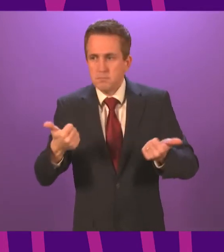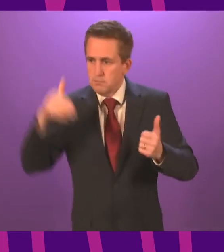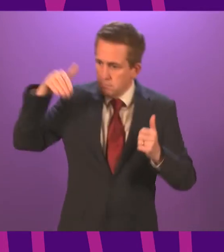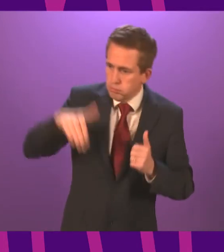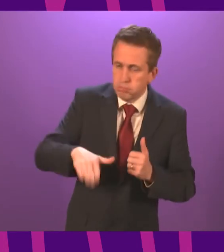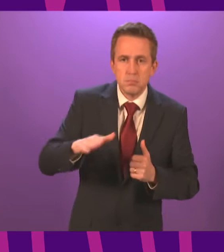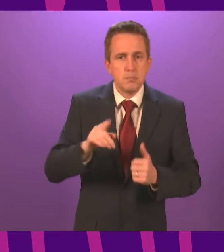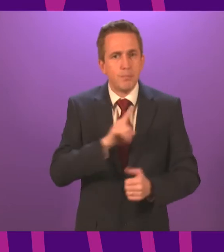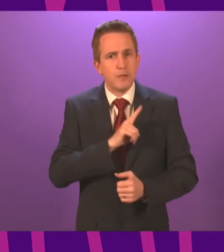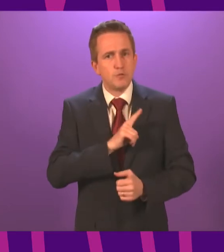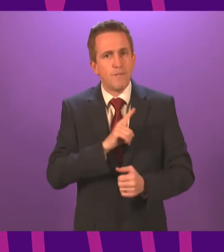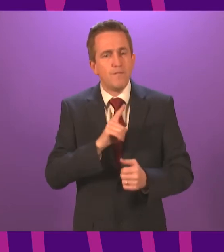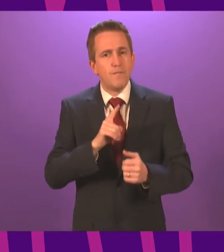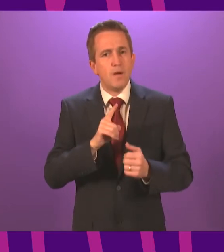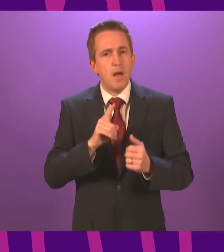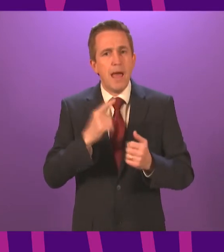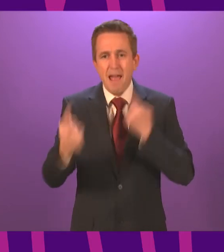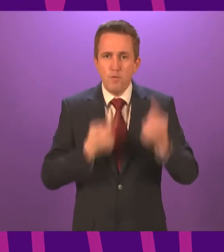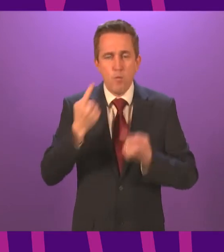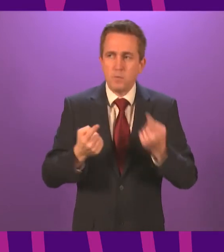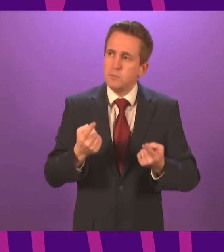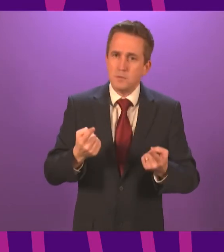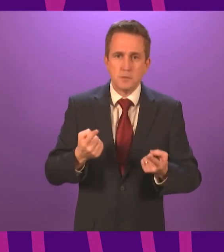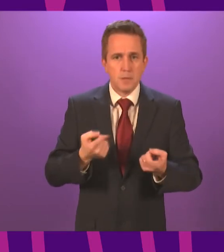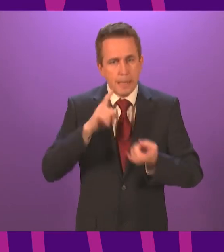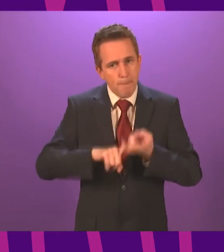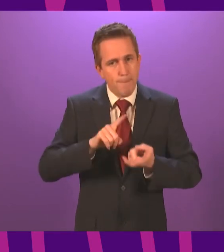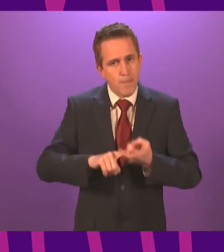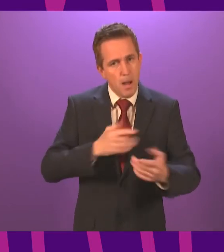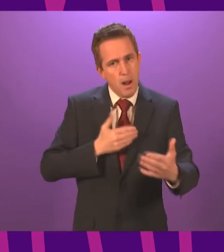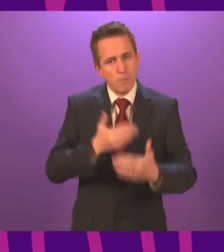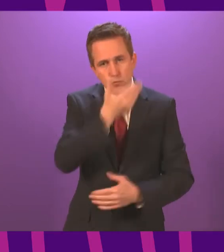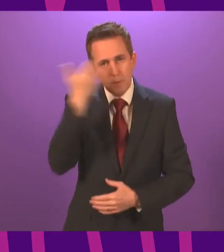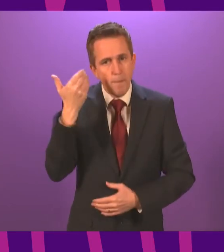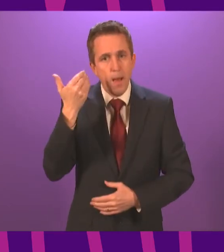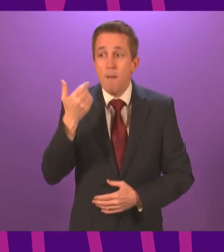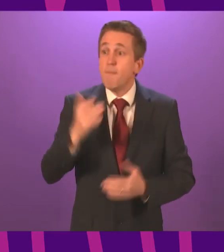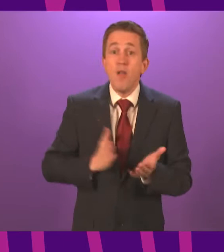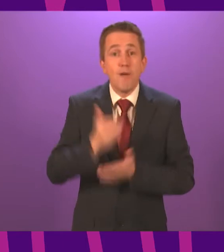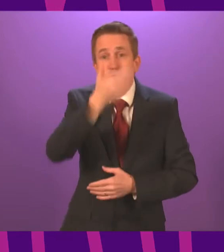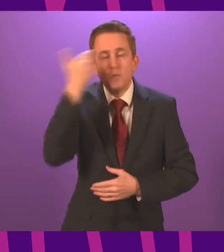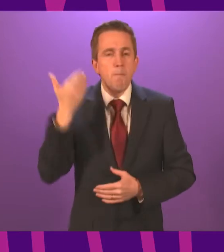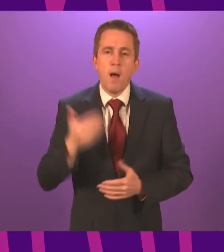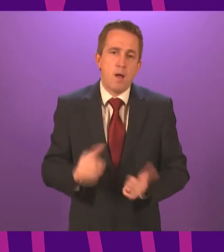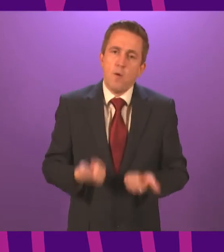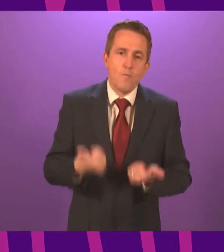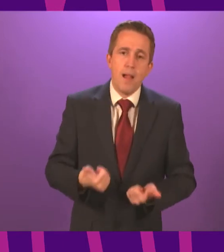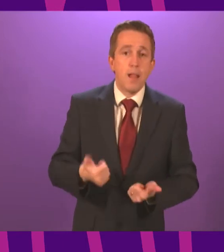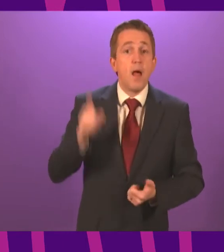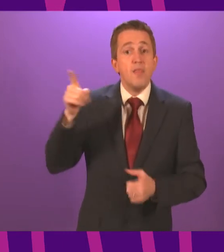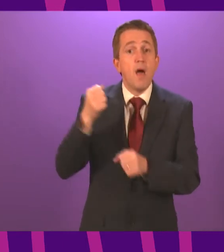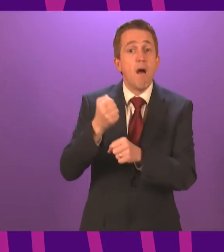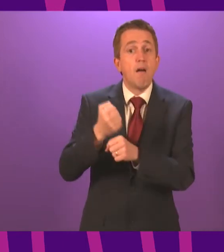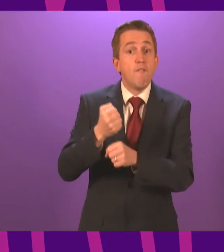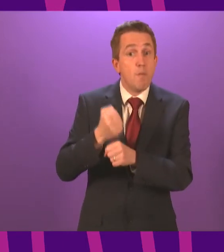additional sacrifices that people in this country made. But we did not use that time well. The government opposed, and I use that